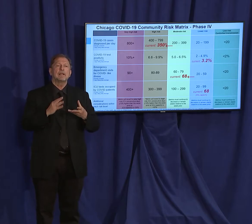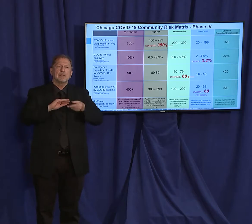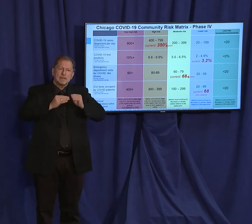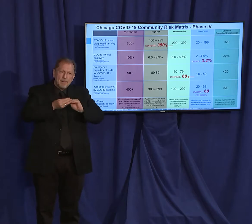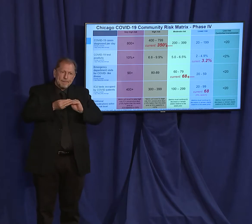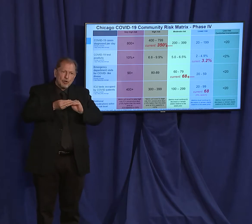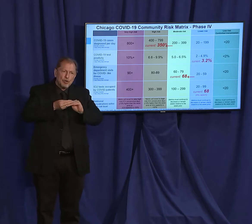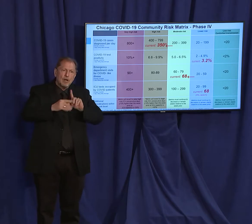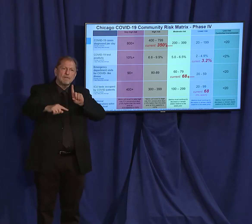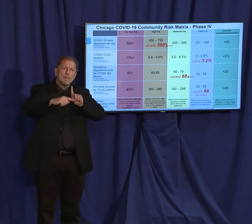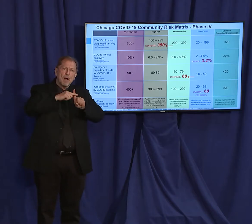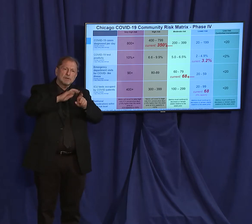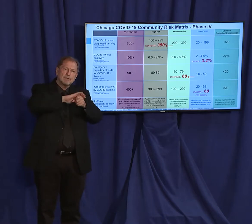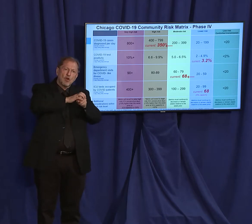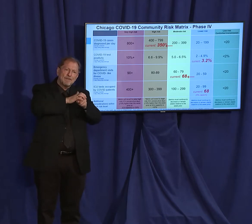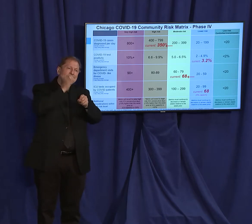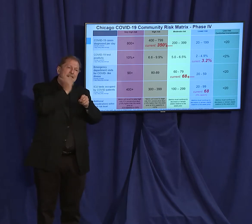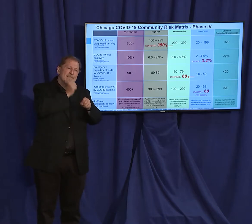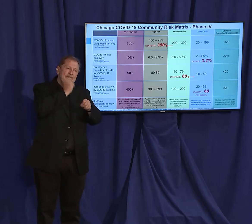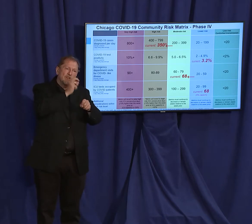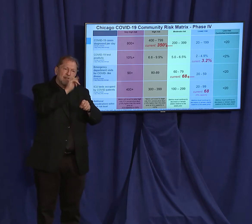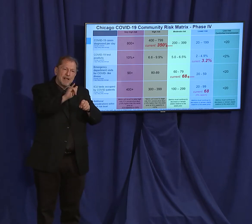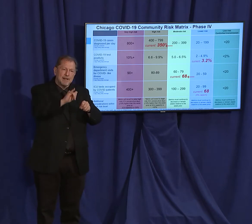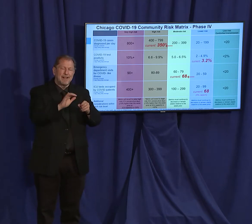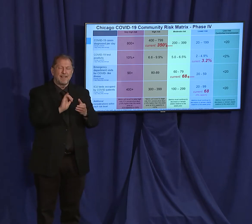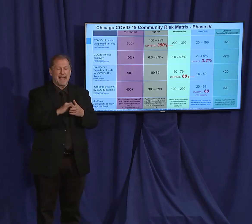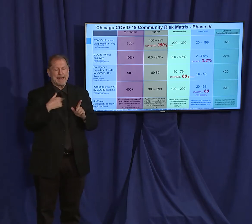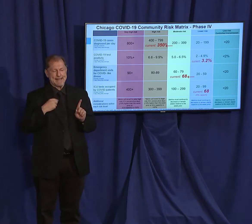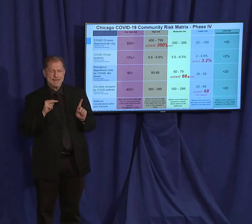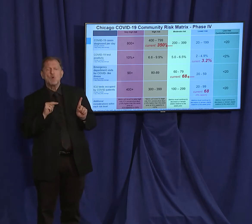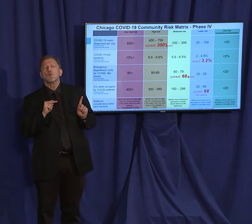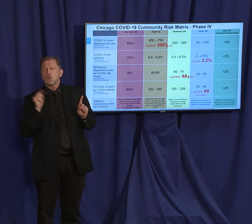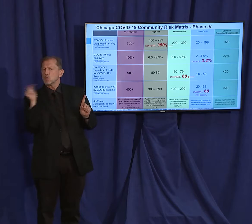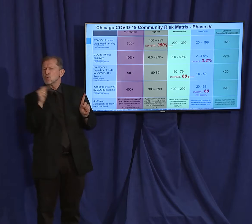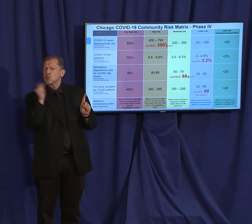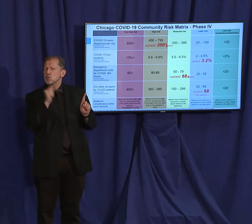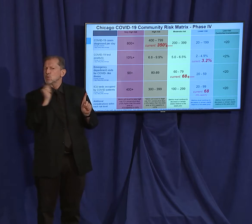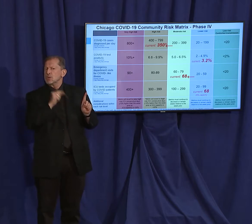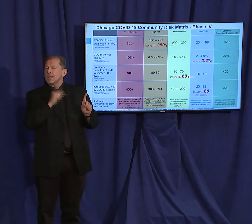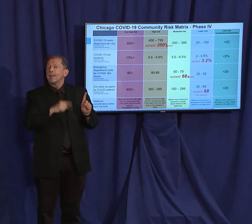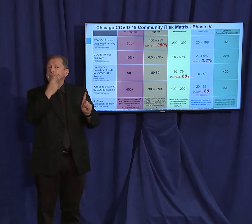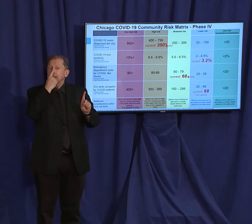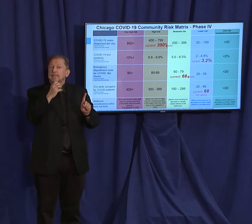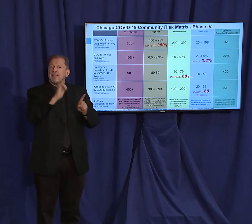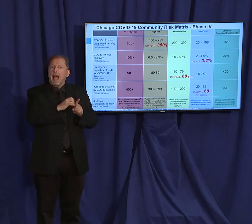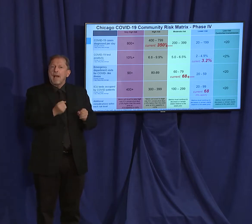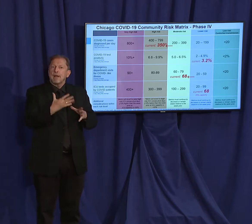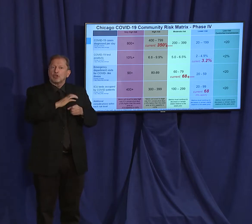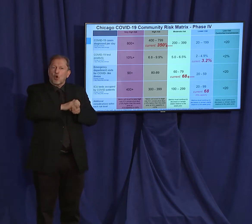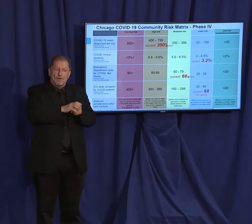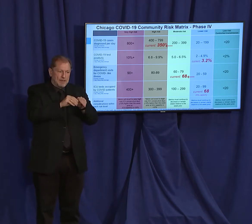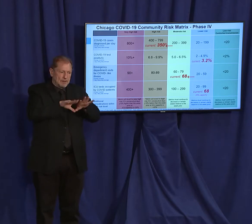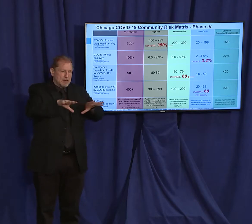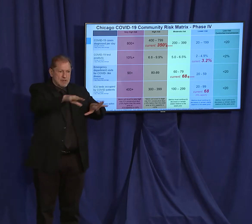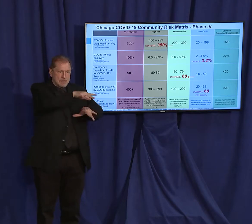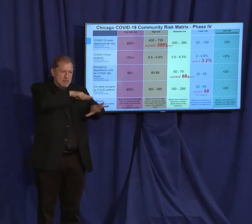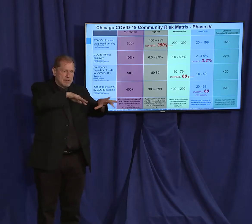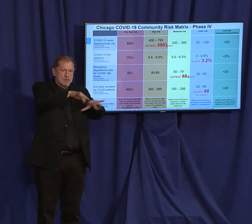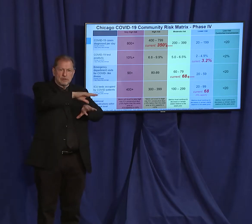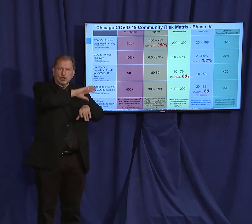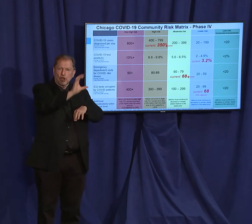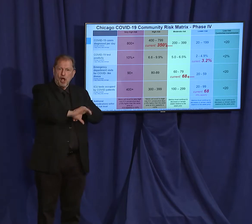That's really the biggest number that I have concern about, because that is how much COVID is circulating in Chicago. And when people are